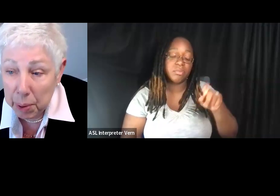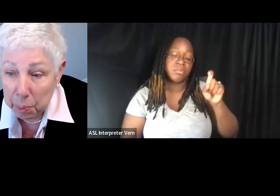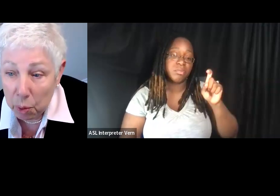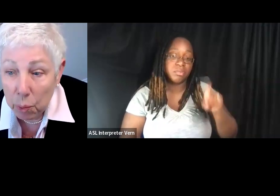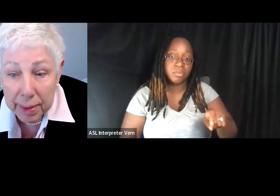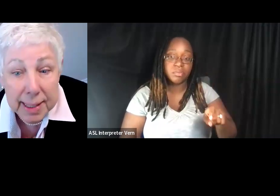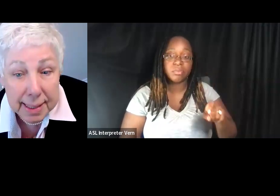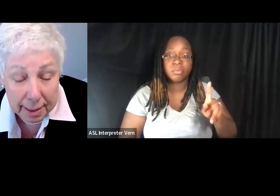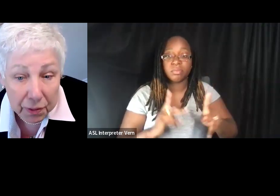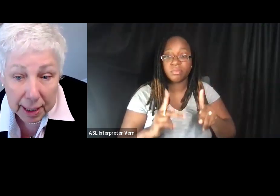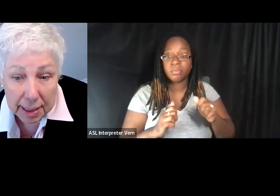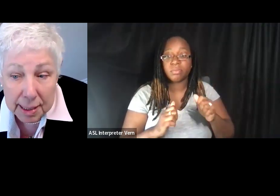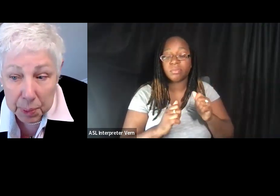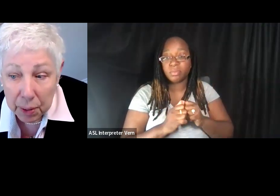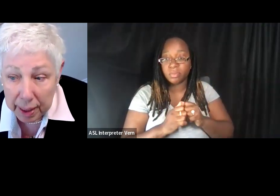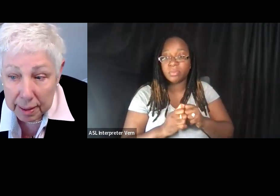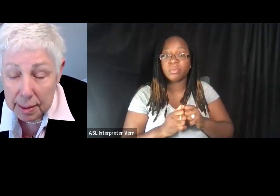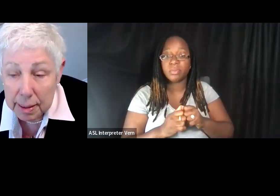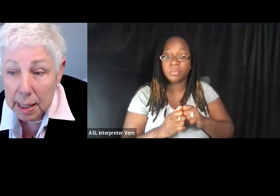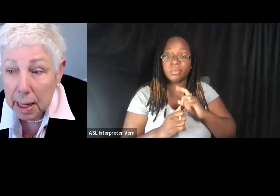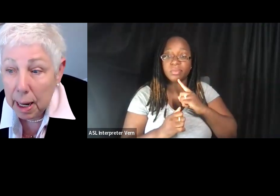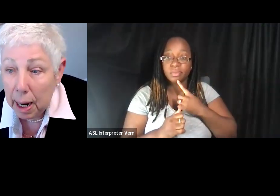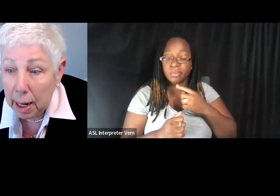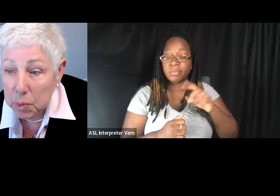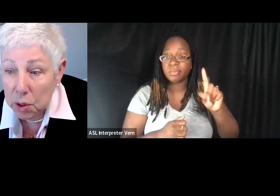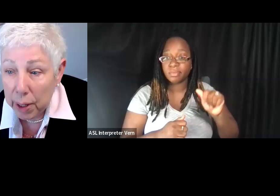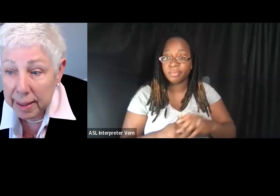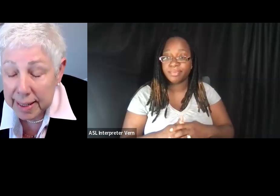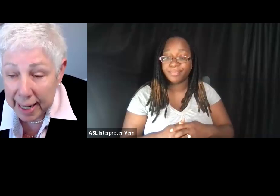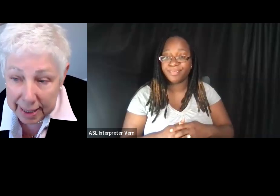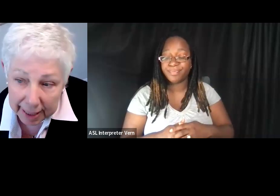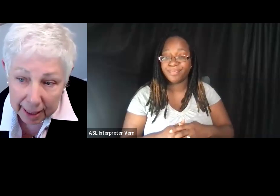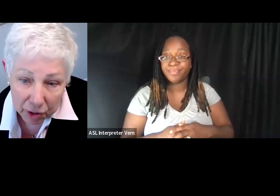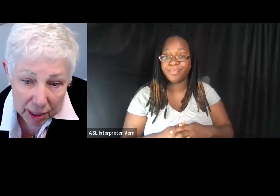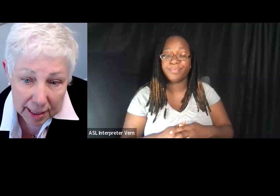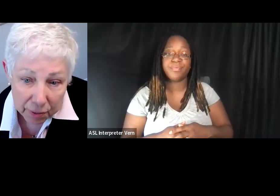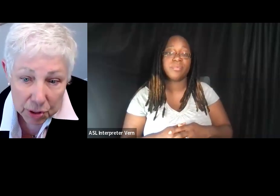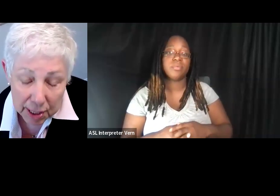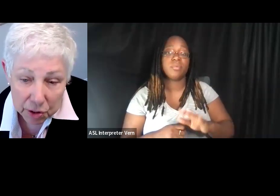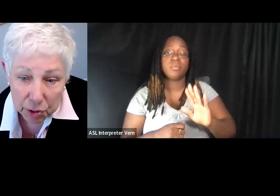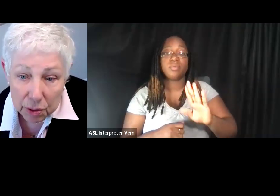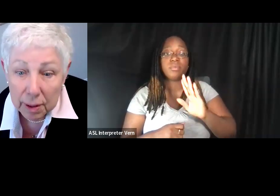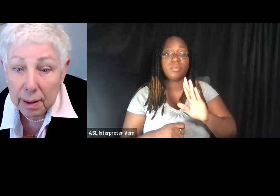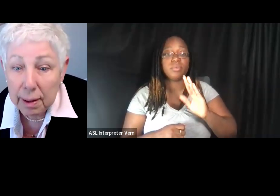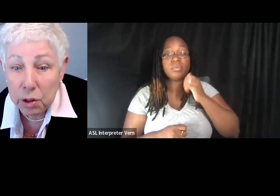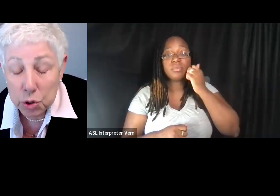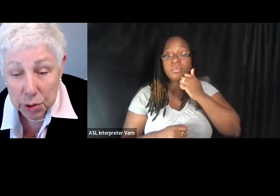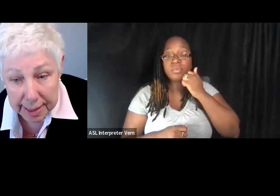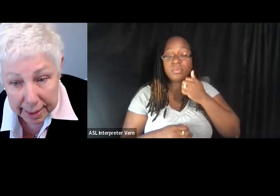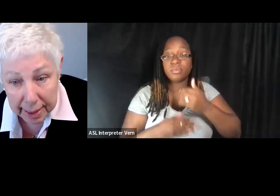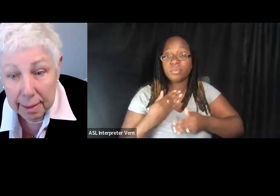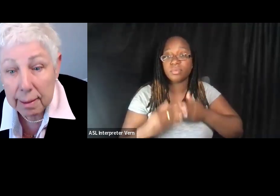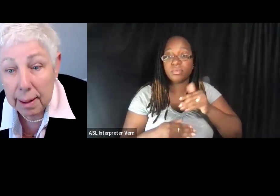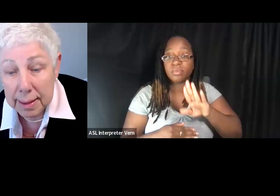be people with significant disabilities. So in the day-to-day governance of your center, you